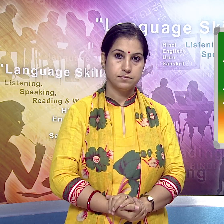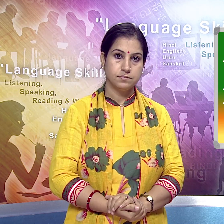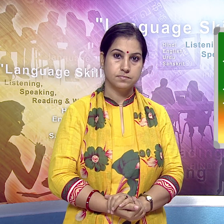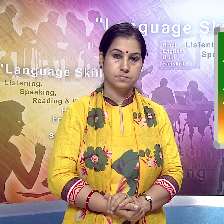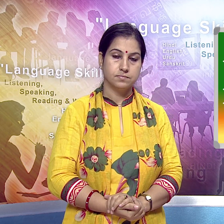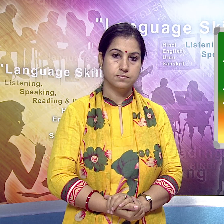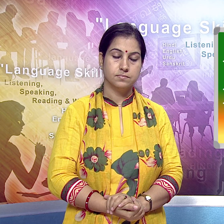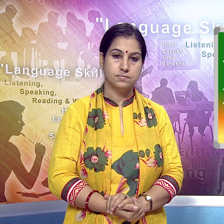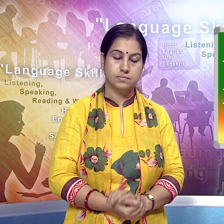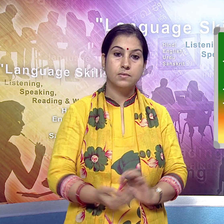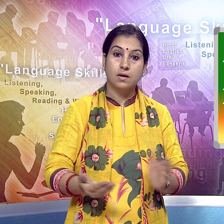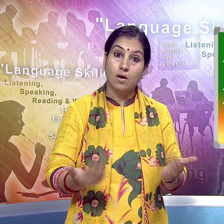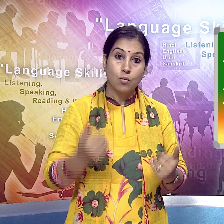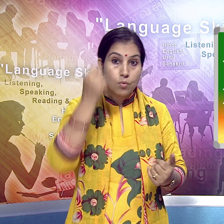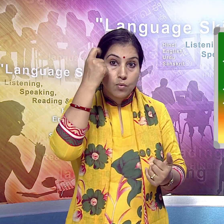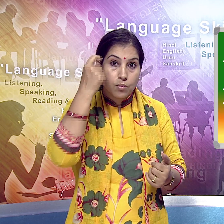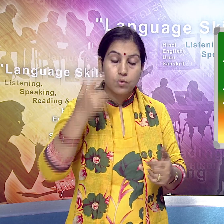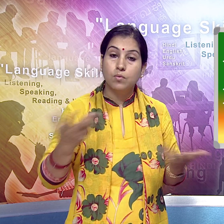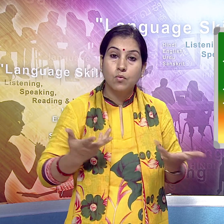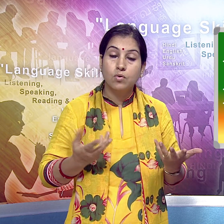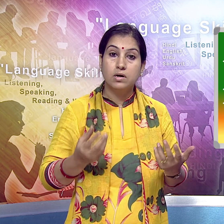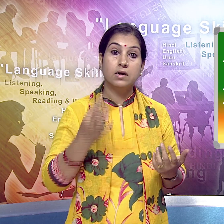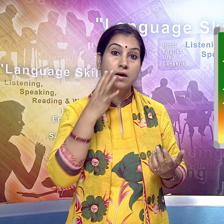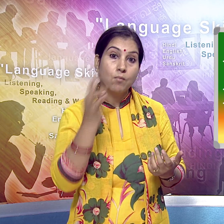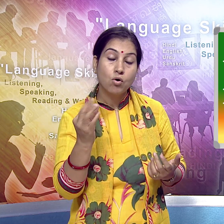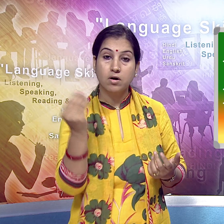Let us understand some of the important minerals.